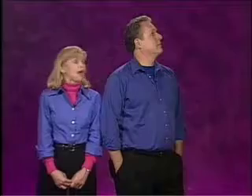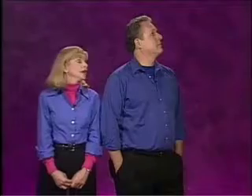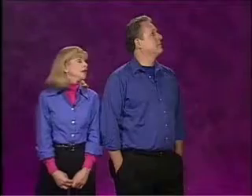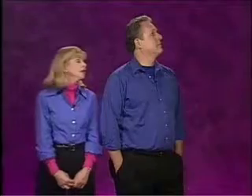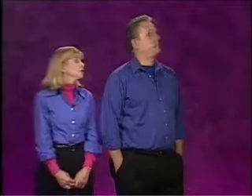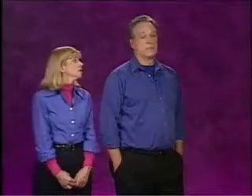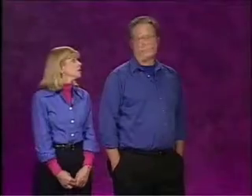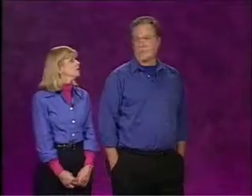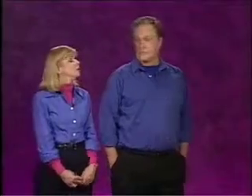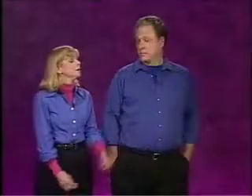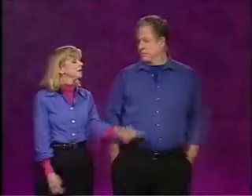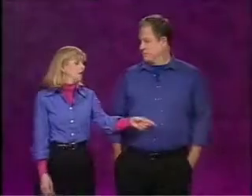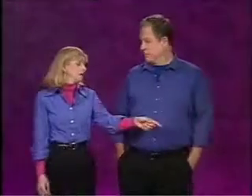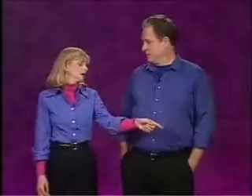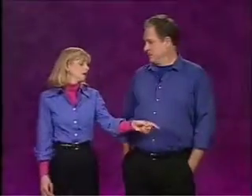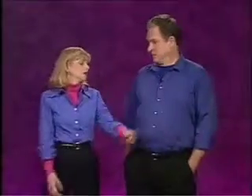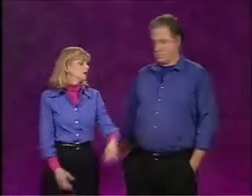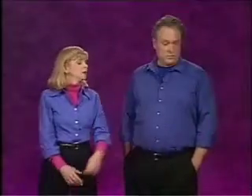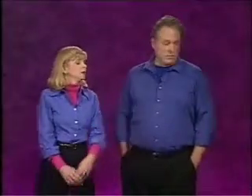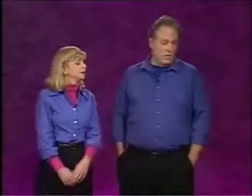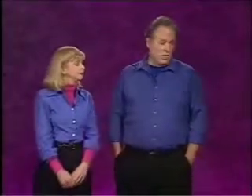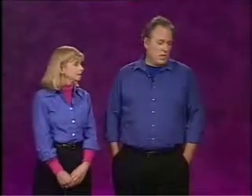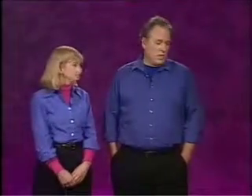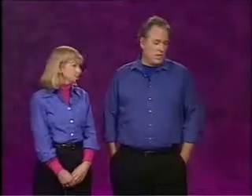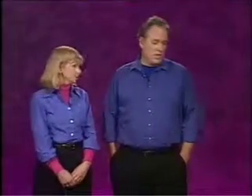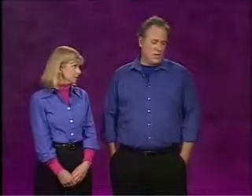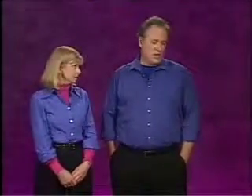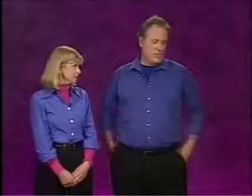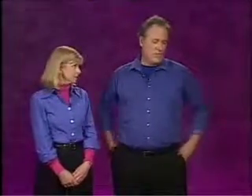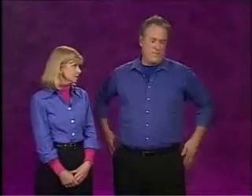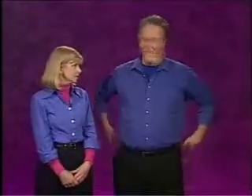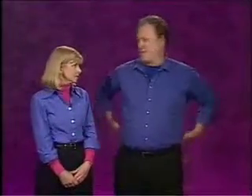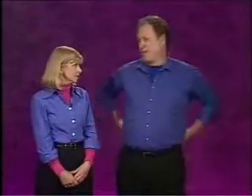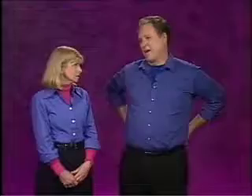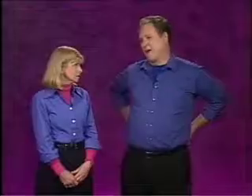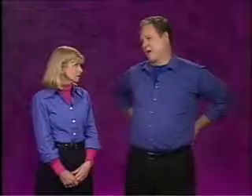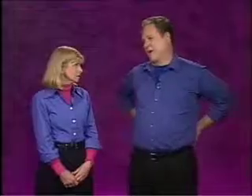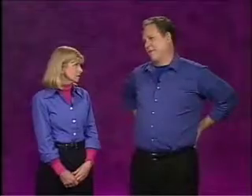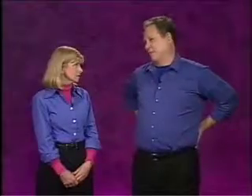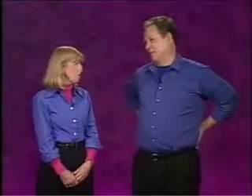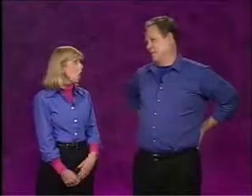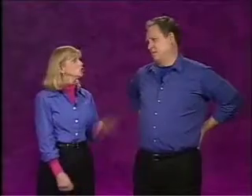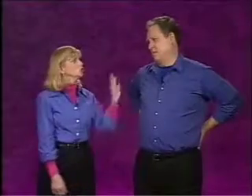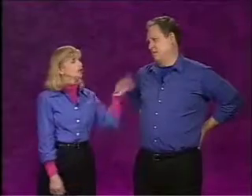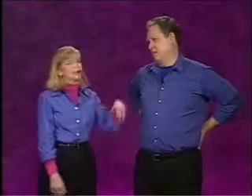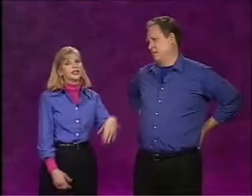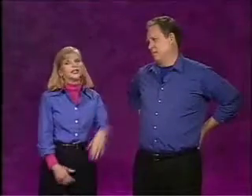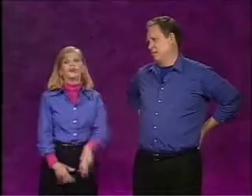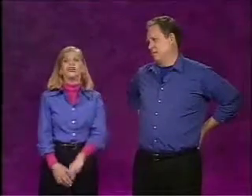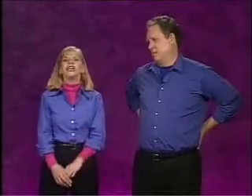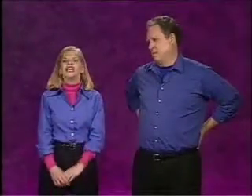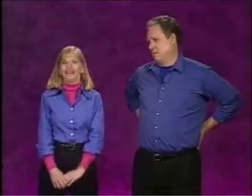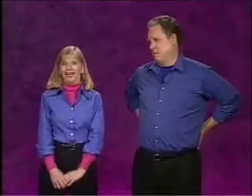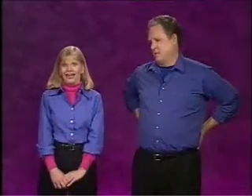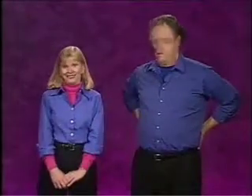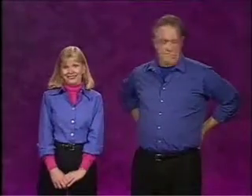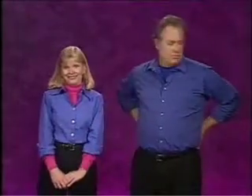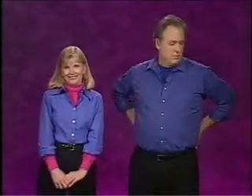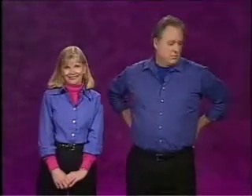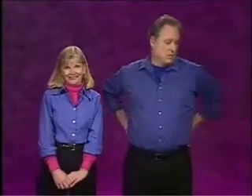Hey, Daniel, would you bring me that box over there, please? I don't know. My back, you know, I gotta be careful. Oh, don't worry. It's very light.